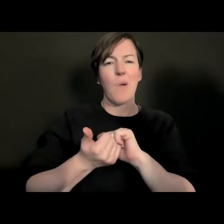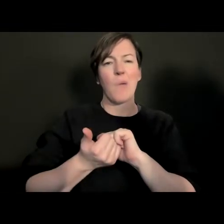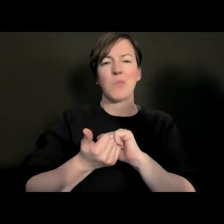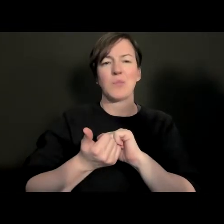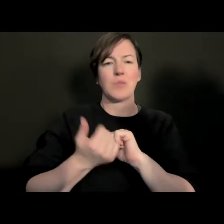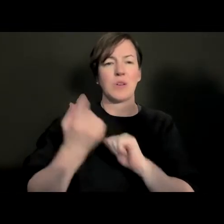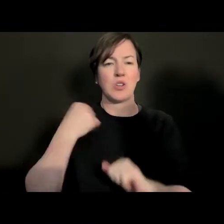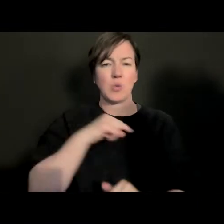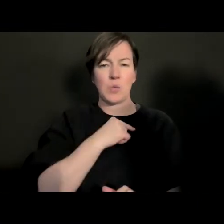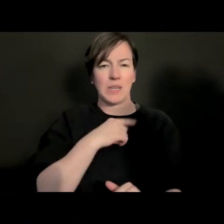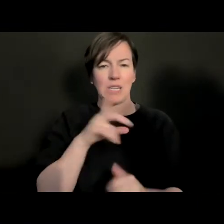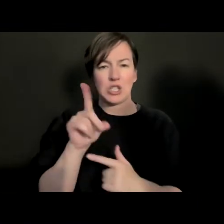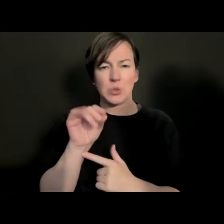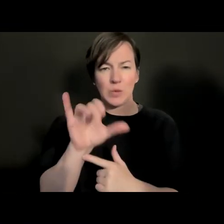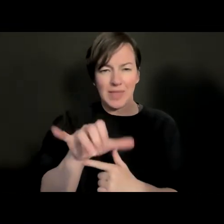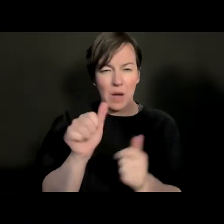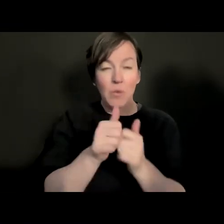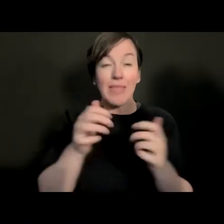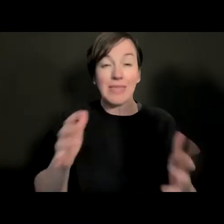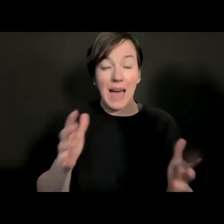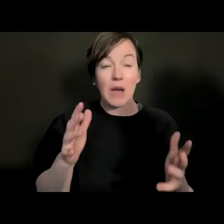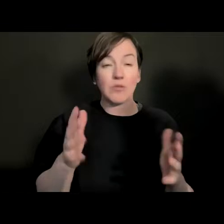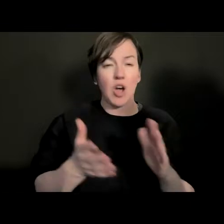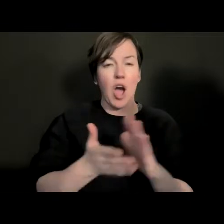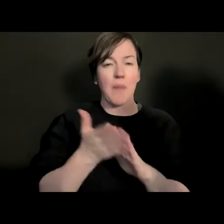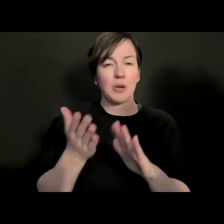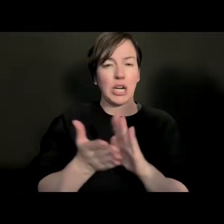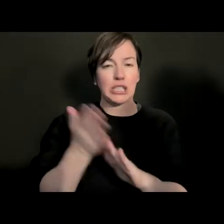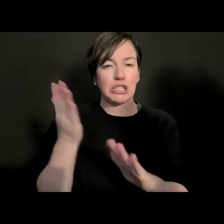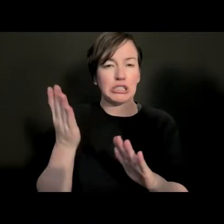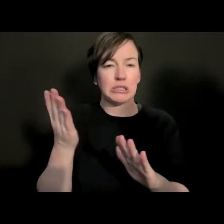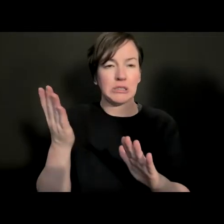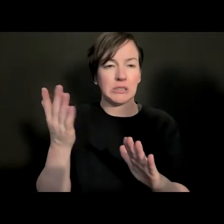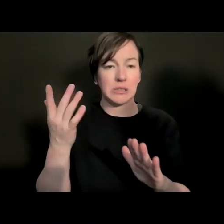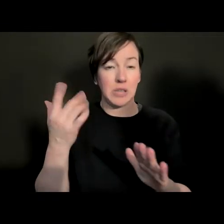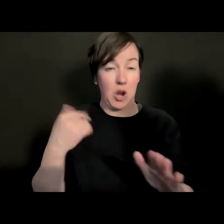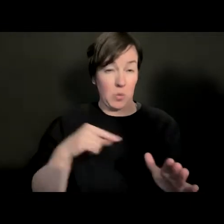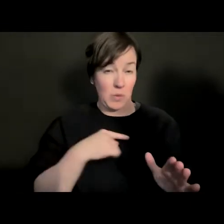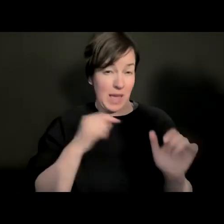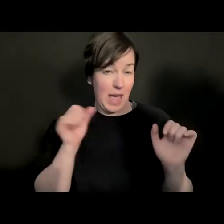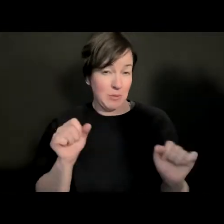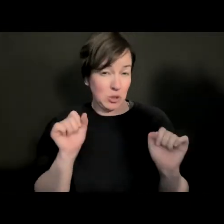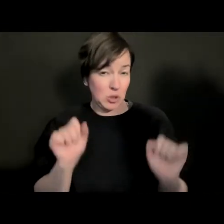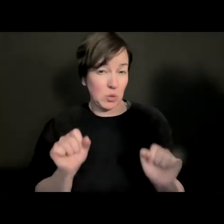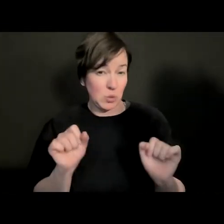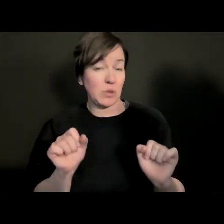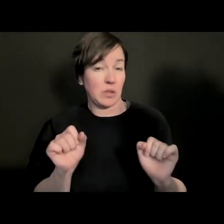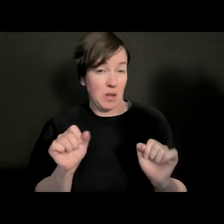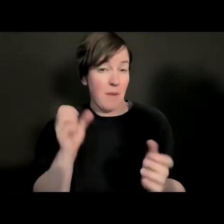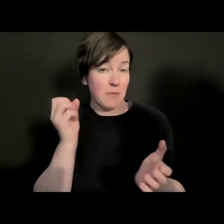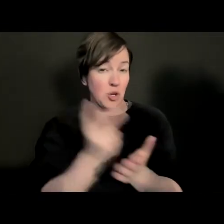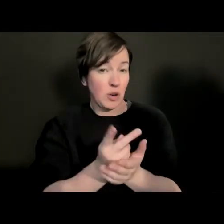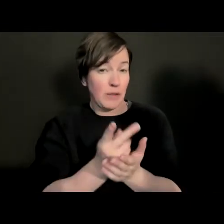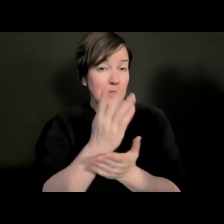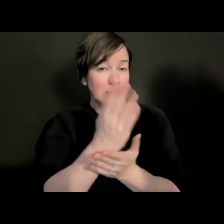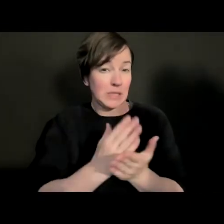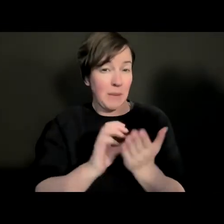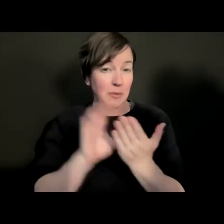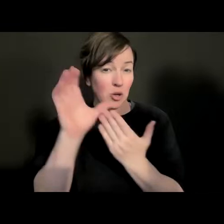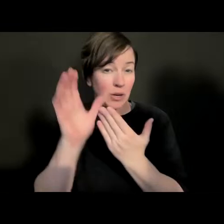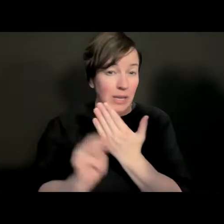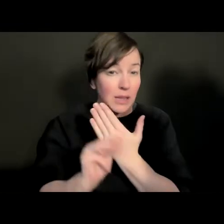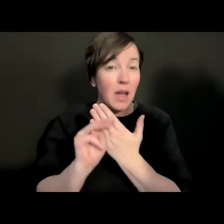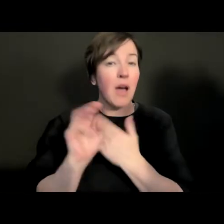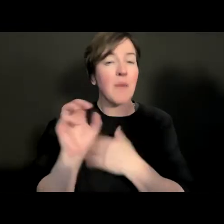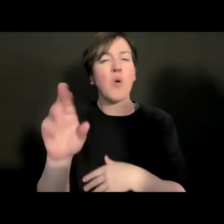do we do that without being in operations? Like, are we able to approve certain curriculum or